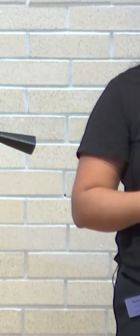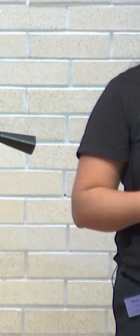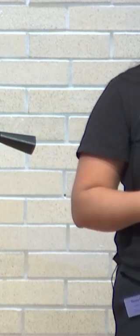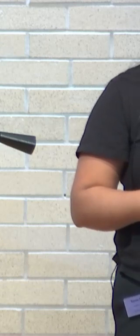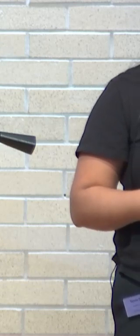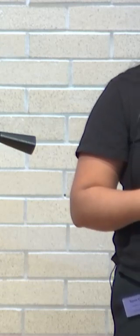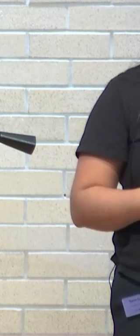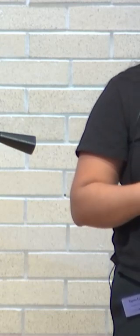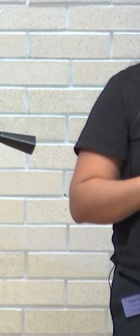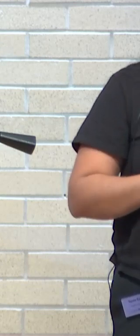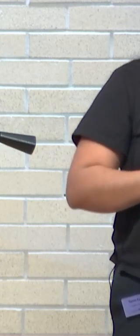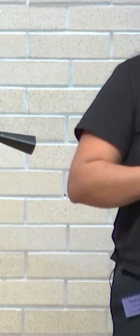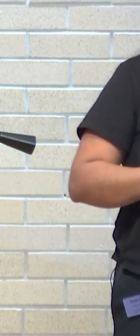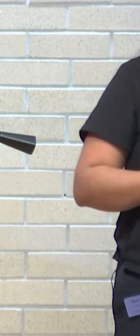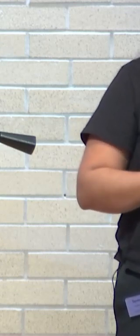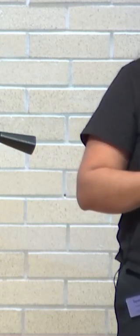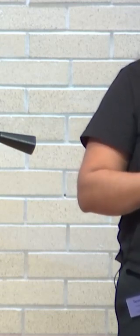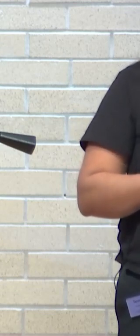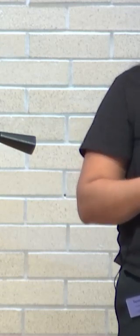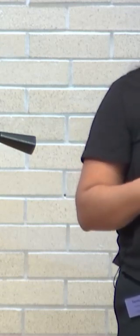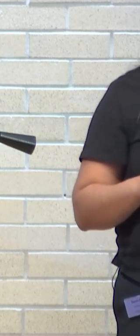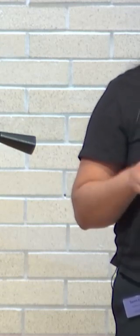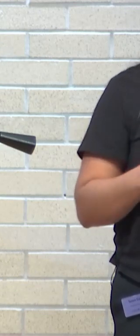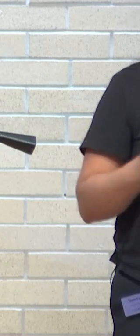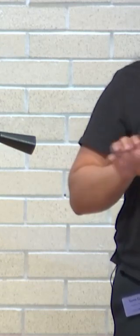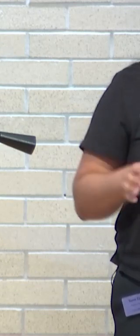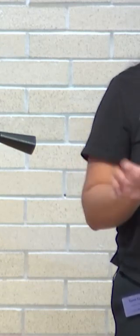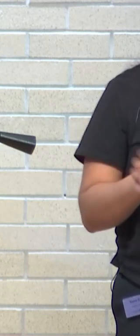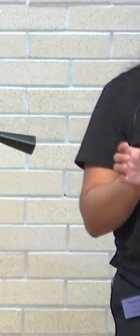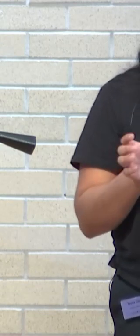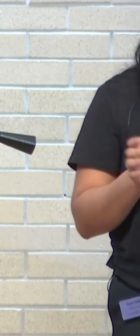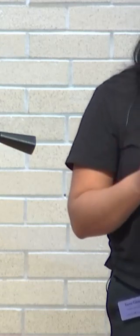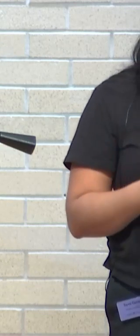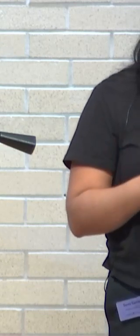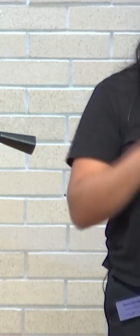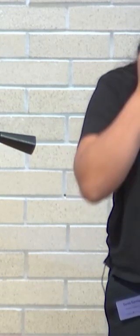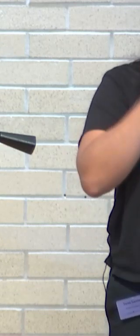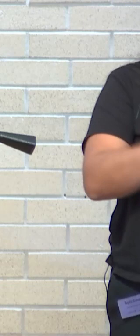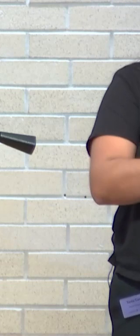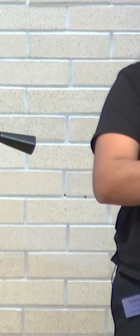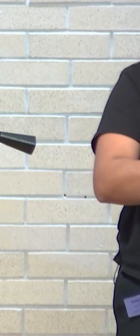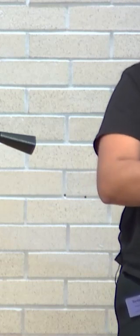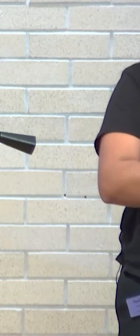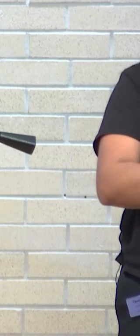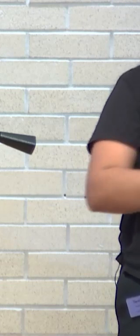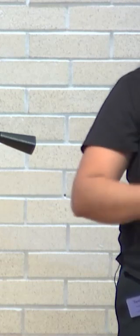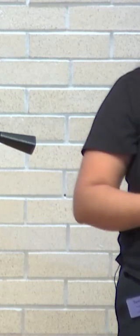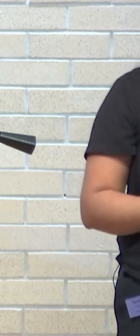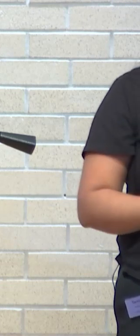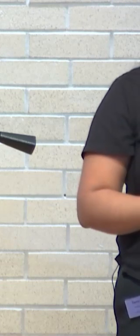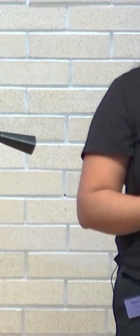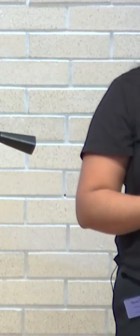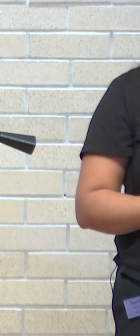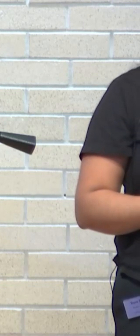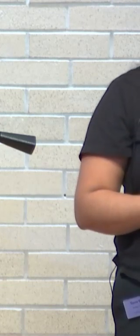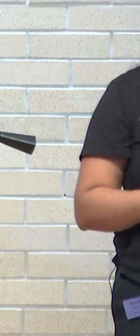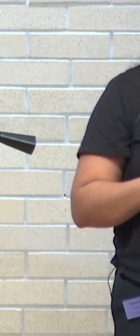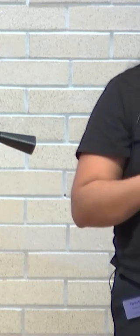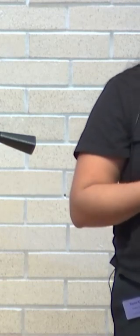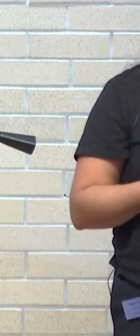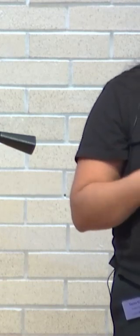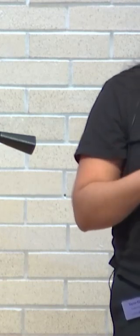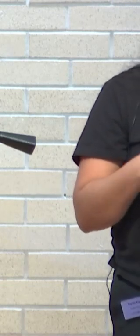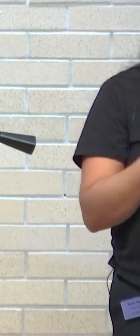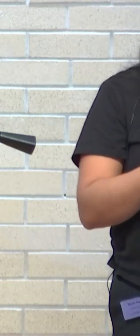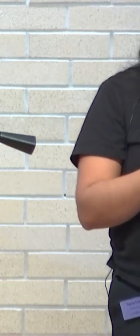I would have a lot more time if I dropped my clubs and leadership roles. And of course, the thought crossed my mind. Actually, at the beginning of just this year, I considered taking a